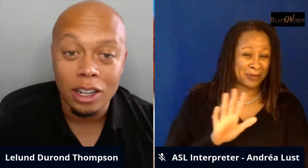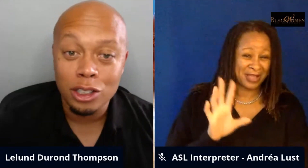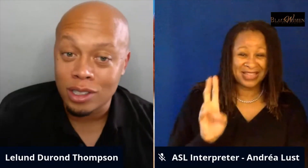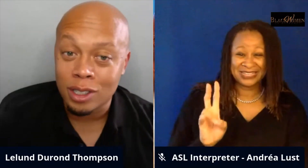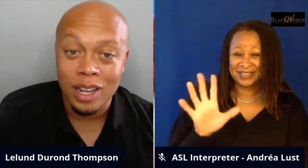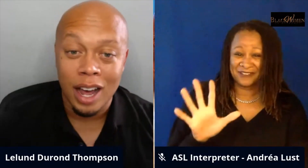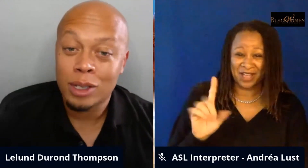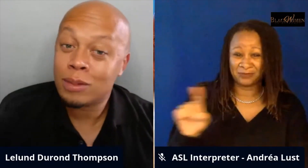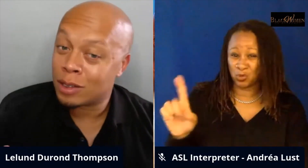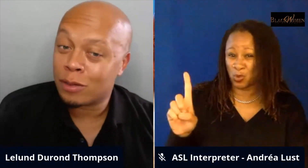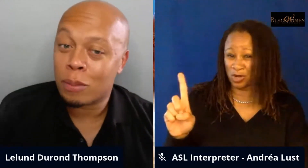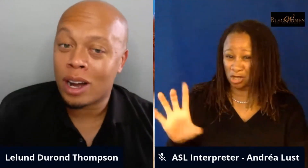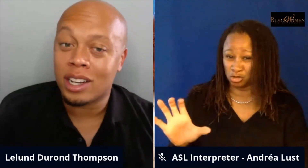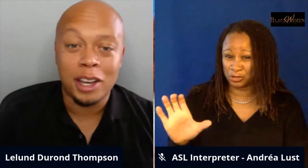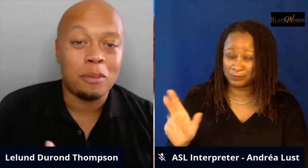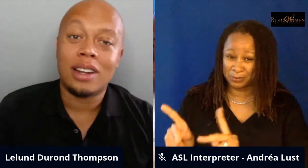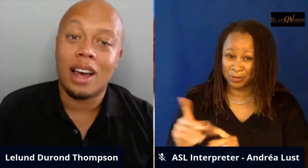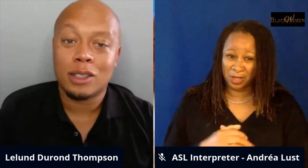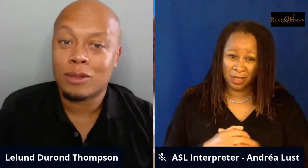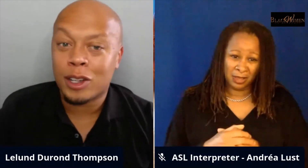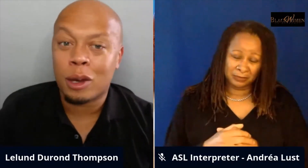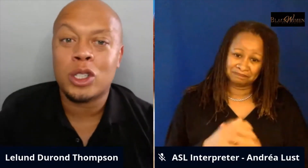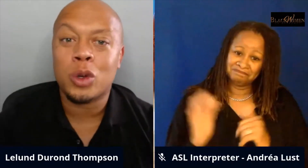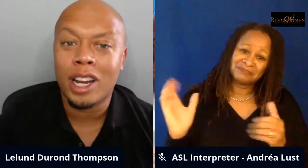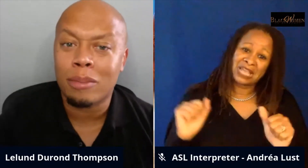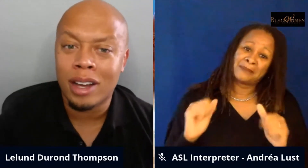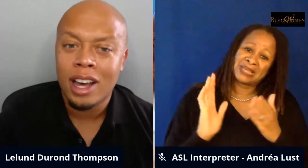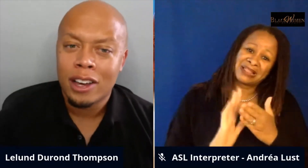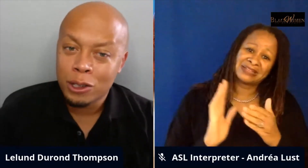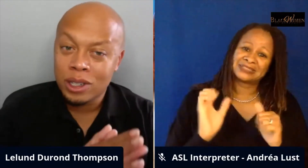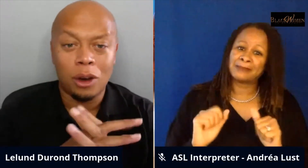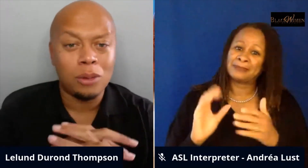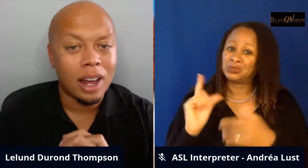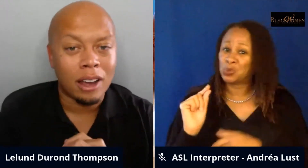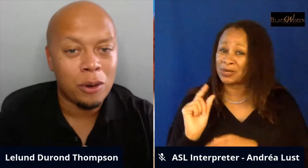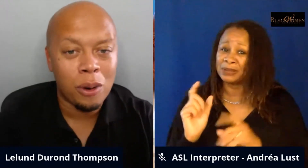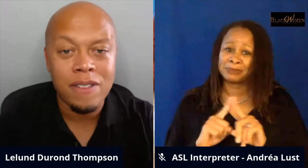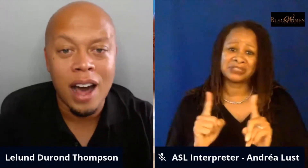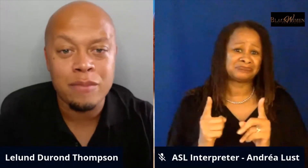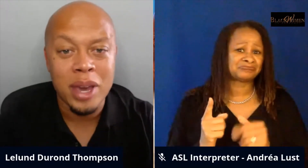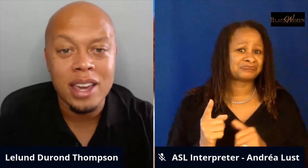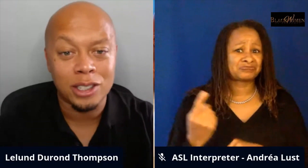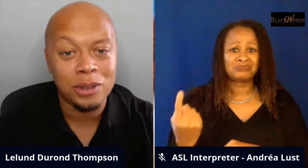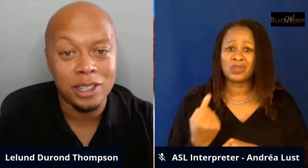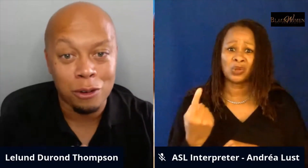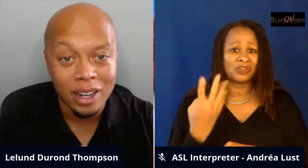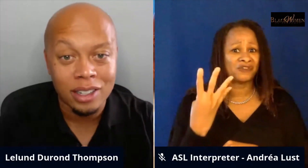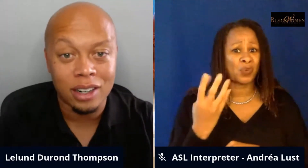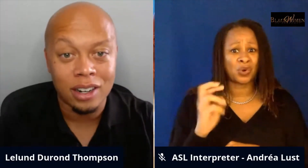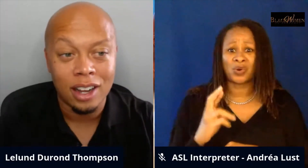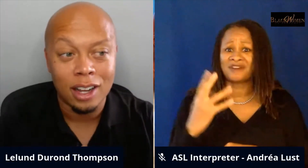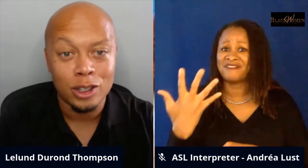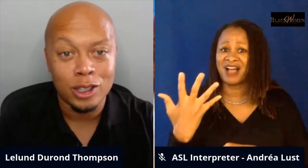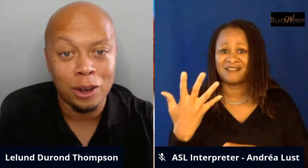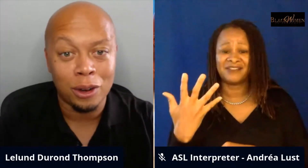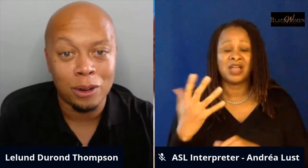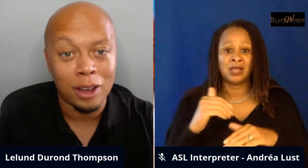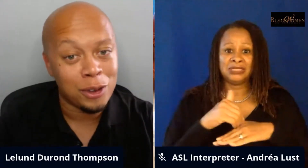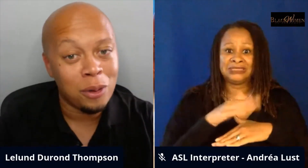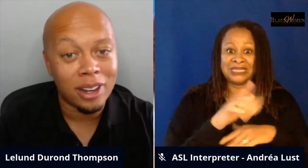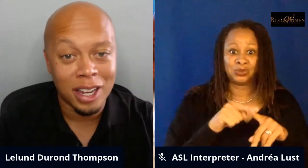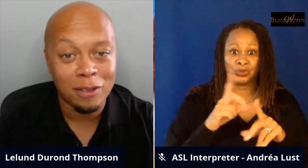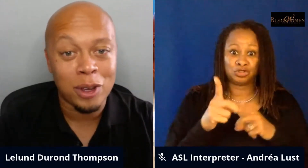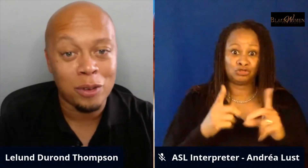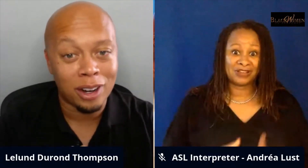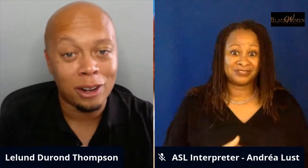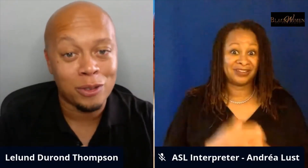75, 100 sometimes. Sometimes for a project, it can be less. Sometimes it can be 20, but usually only like 4 or 5 make it to the director. So if